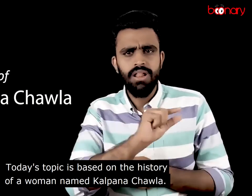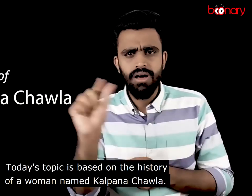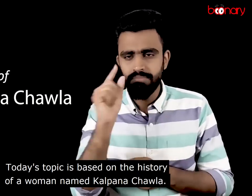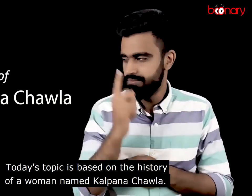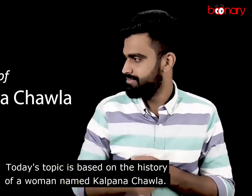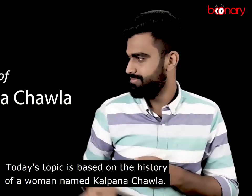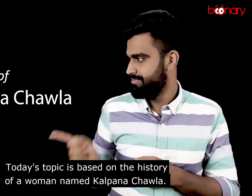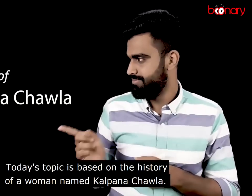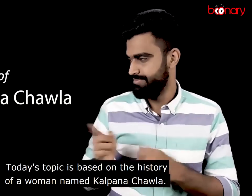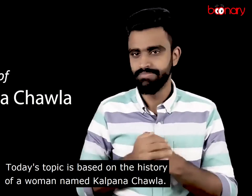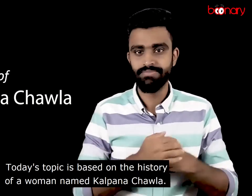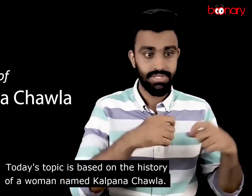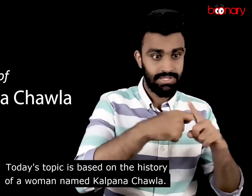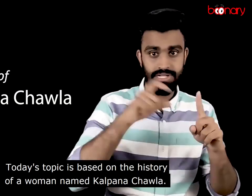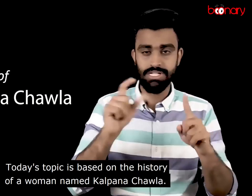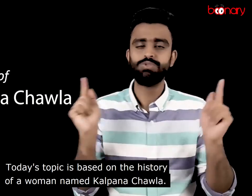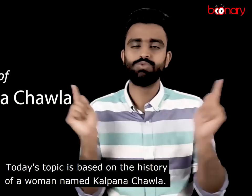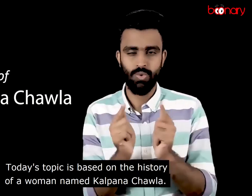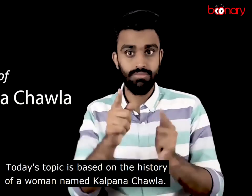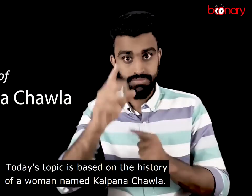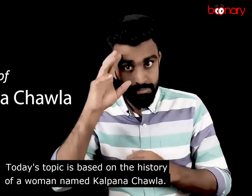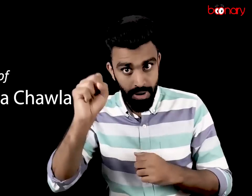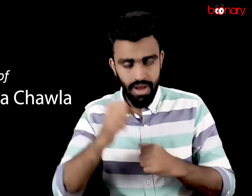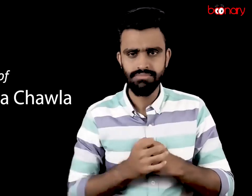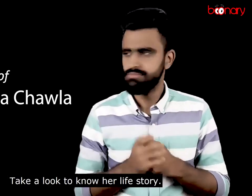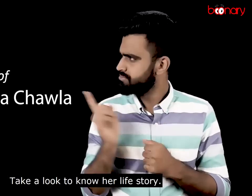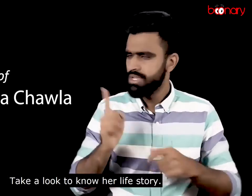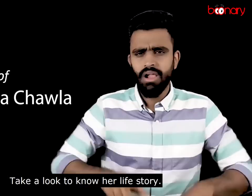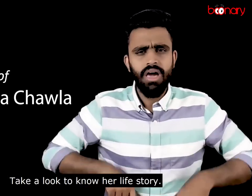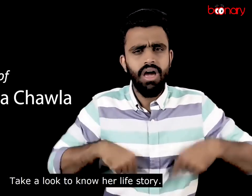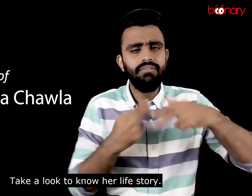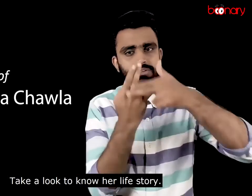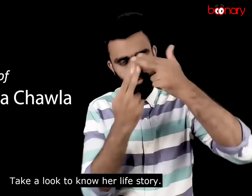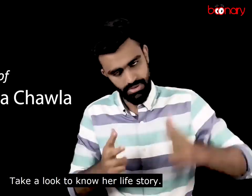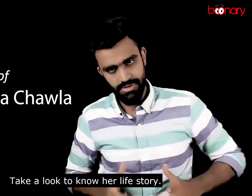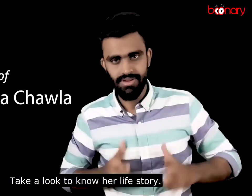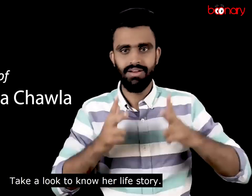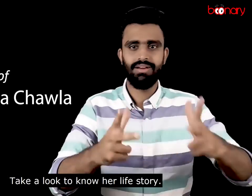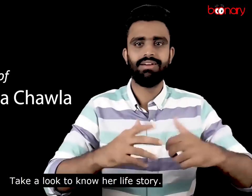Kalpana Chawla. Take a look to know her life story.